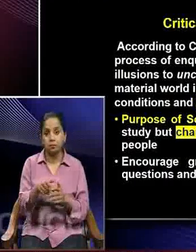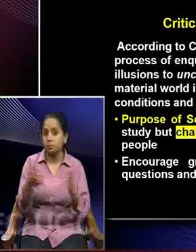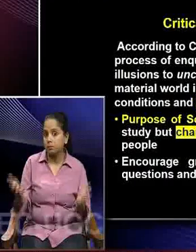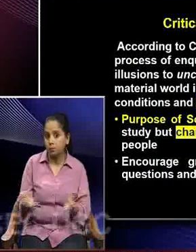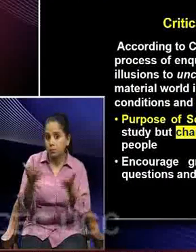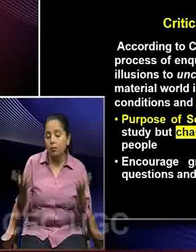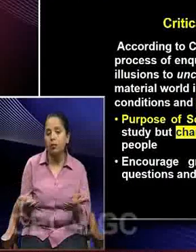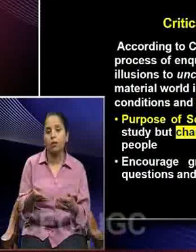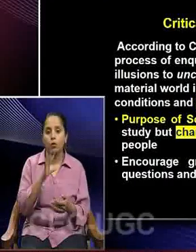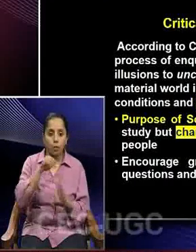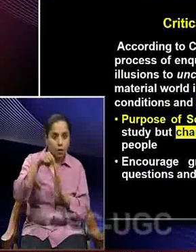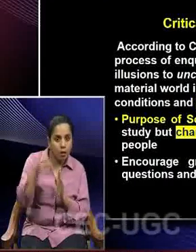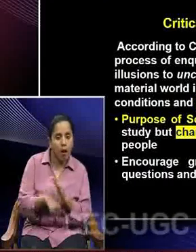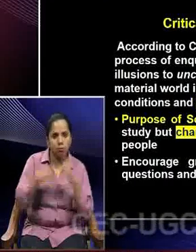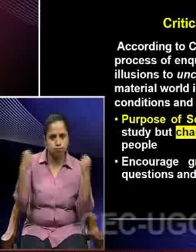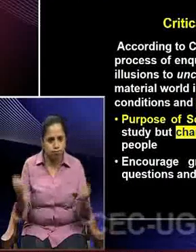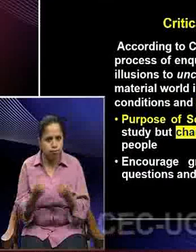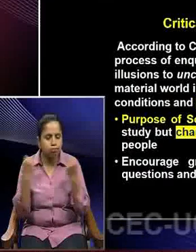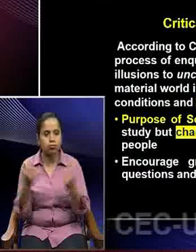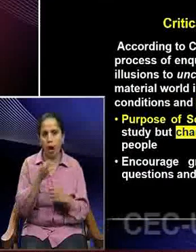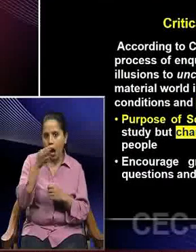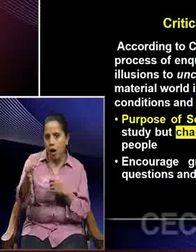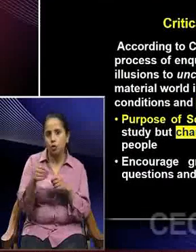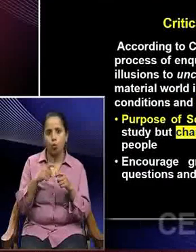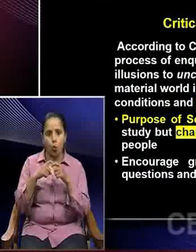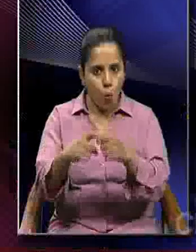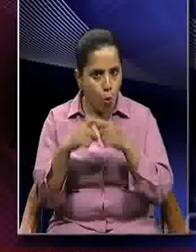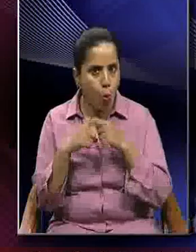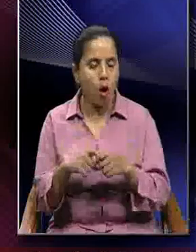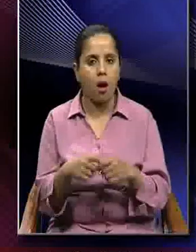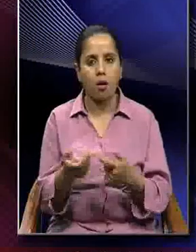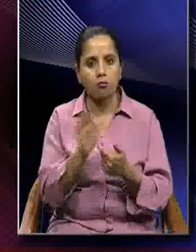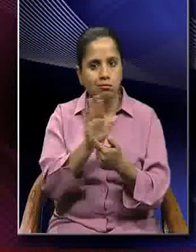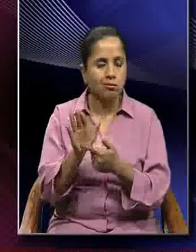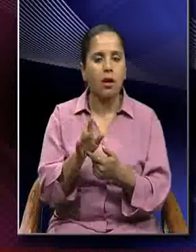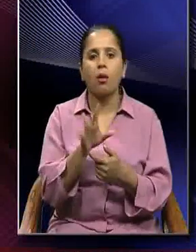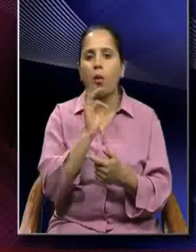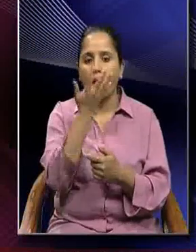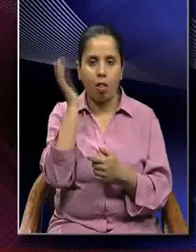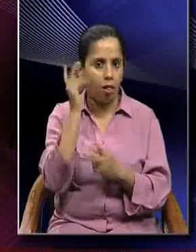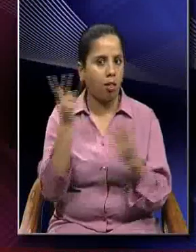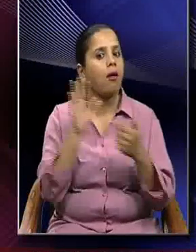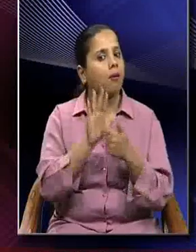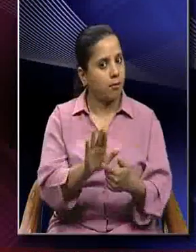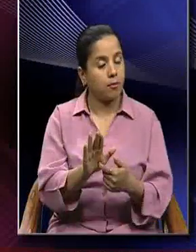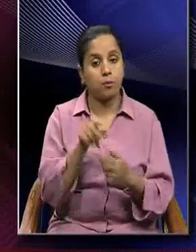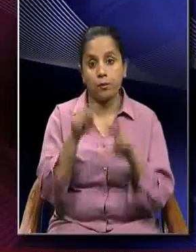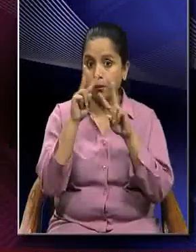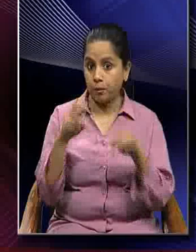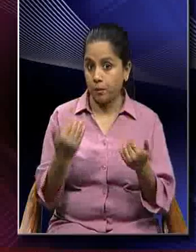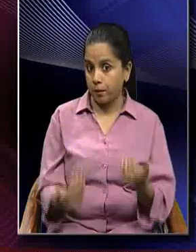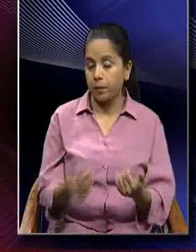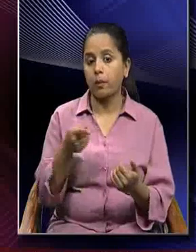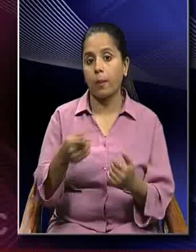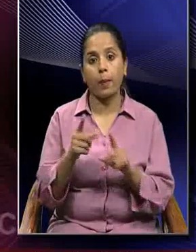encourages grassroots actions by asking questions and exposing hypocrisy. Research here is